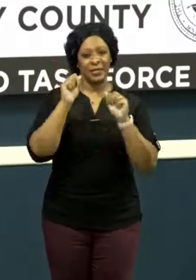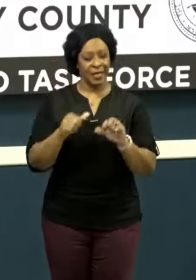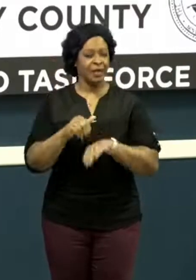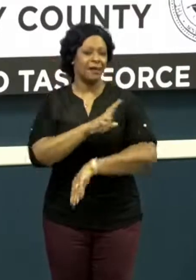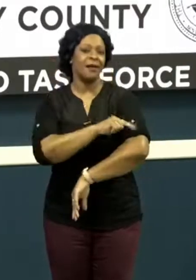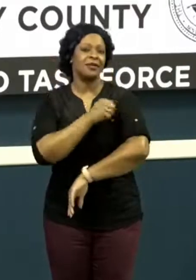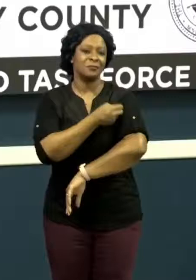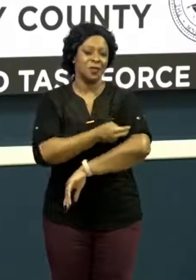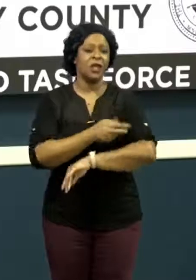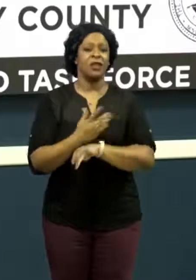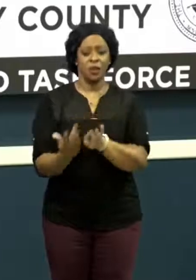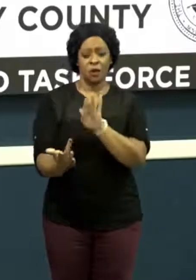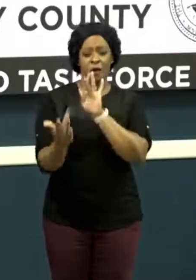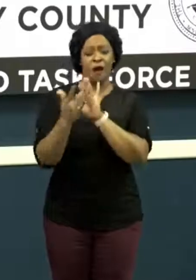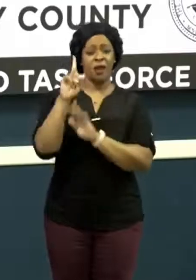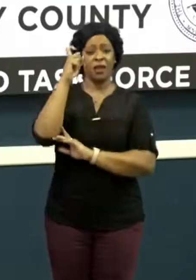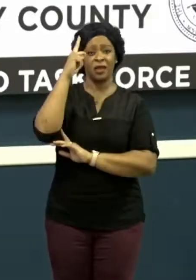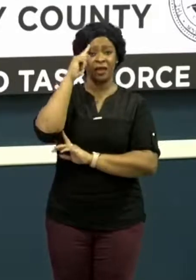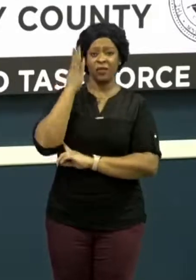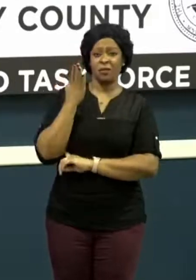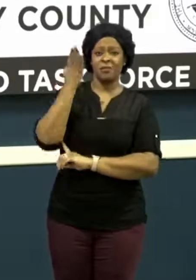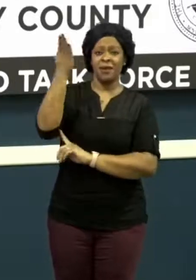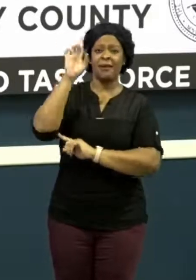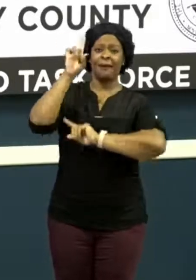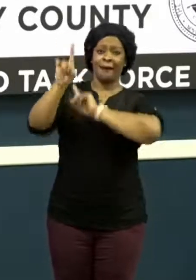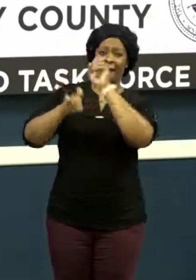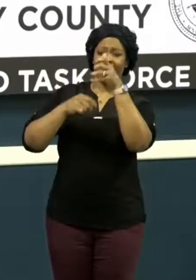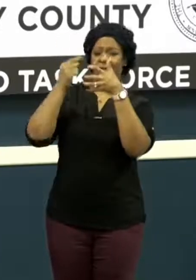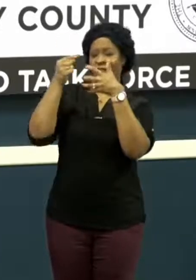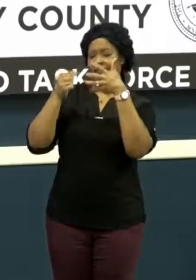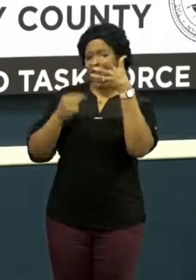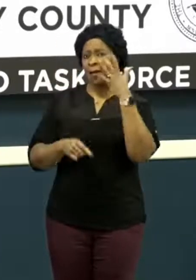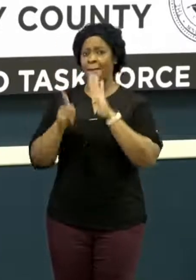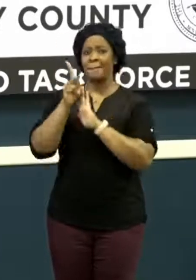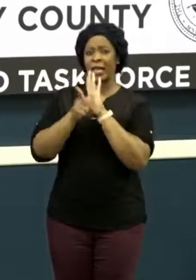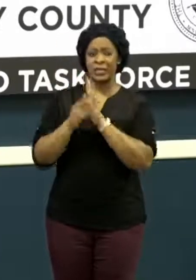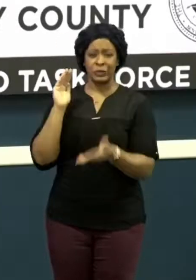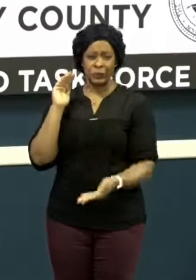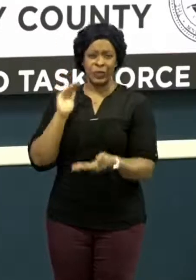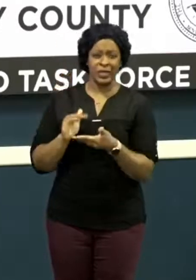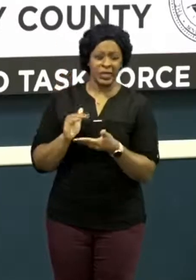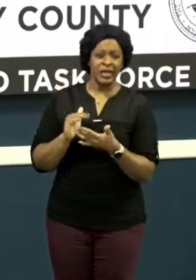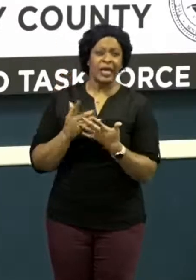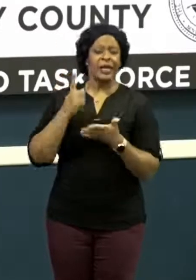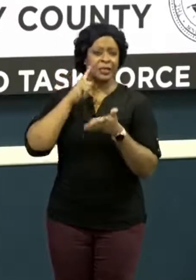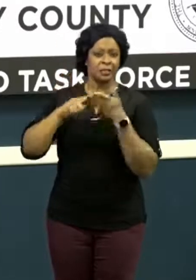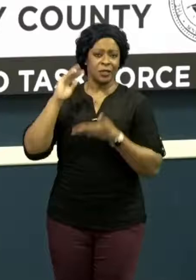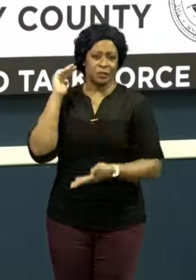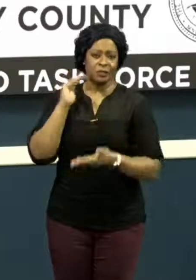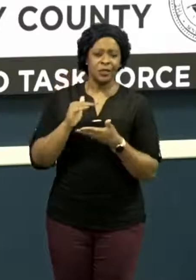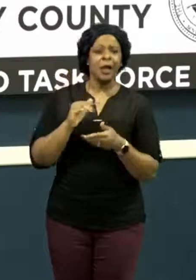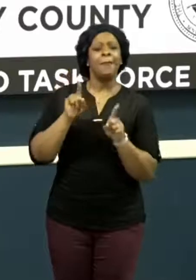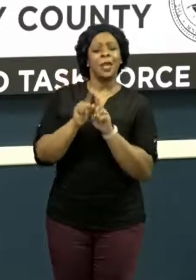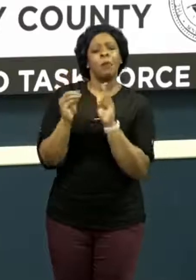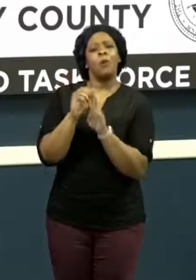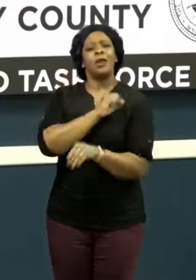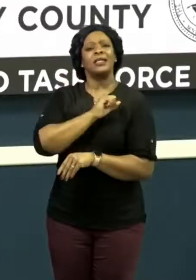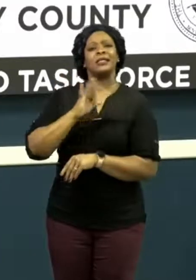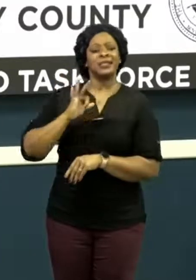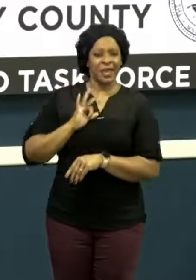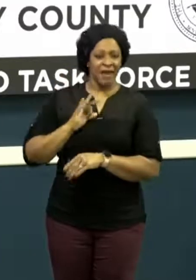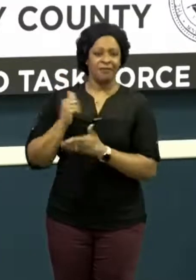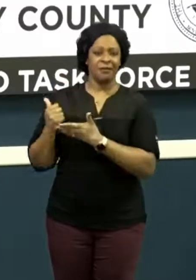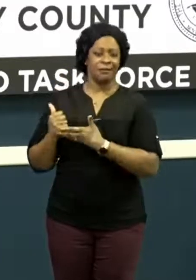say, they reached out to the governor and asked for many things, some policy relief, but also to the extent that they could get some staffing from either